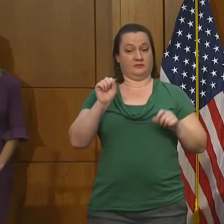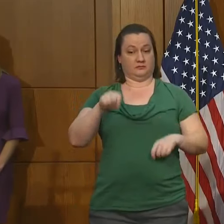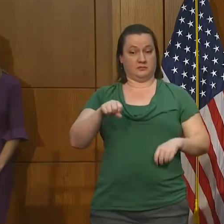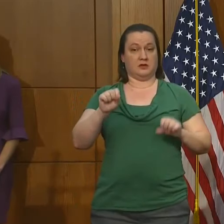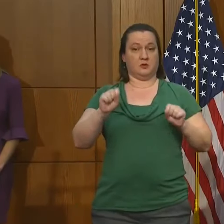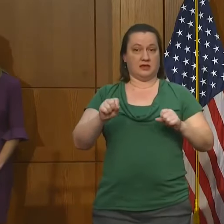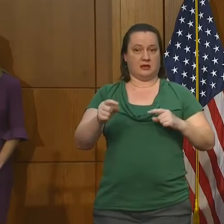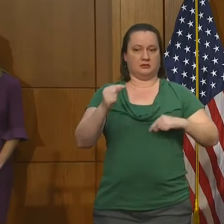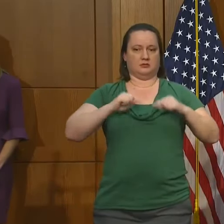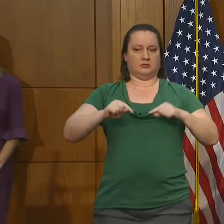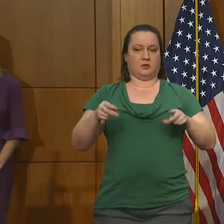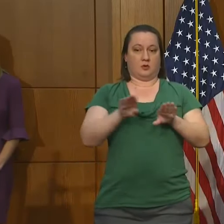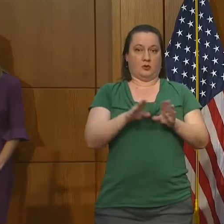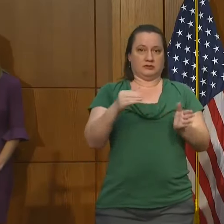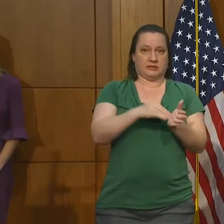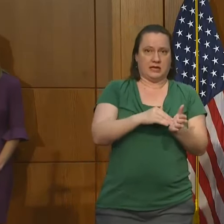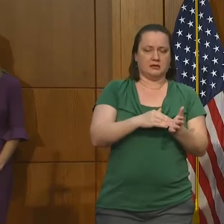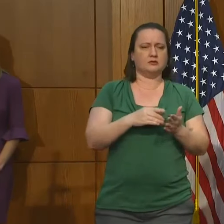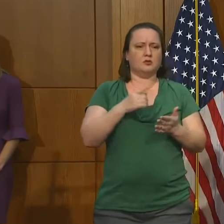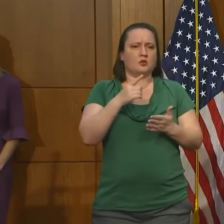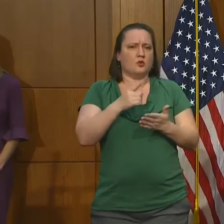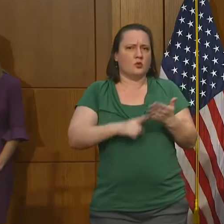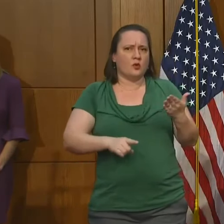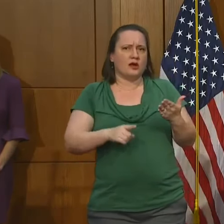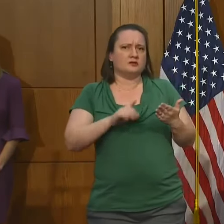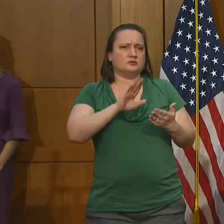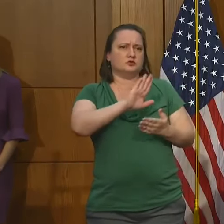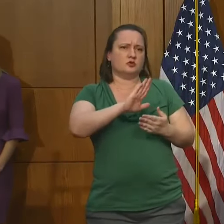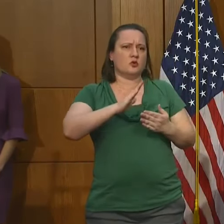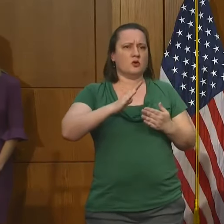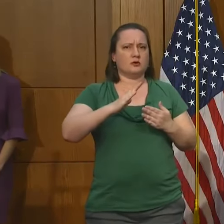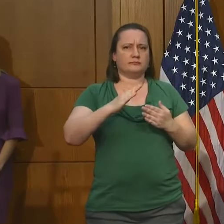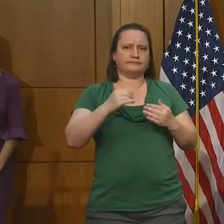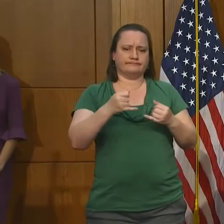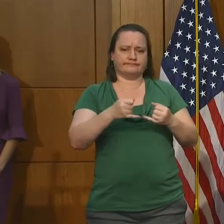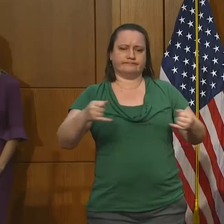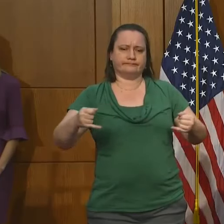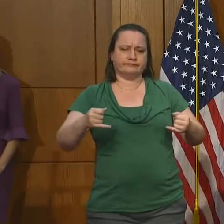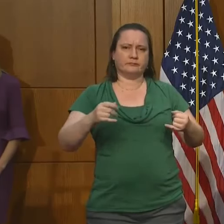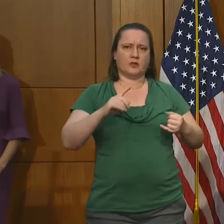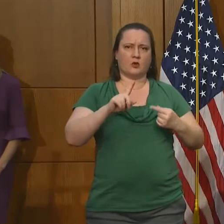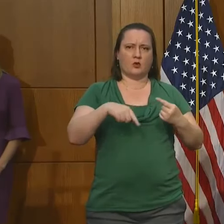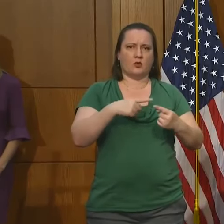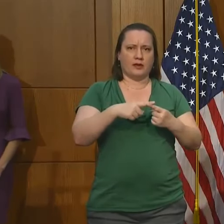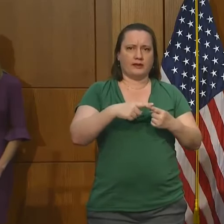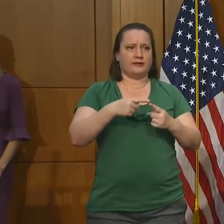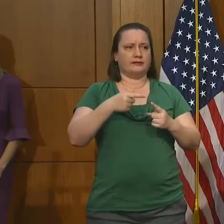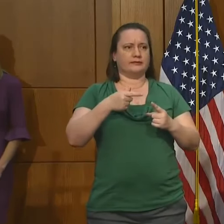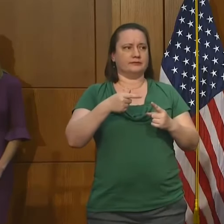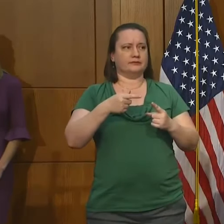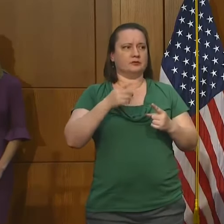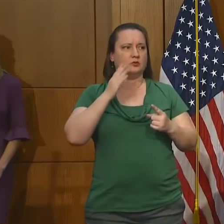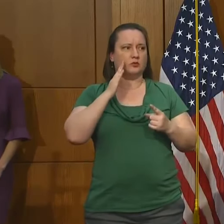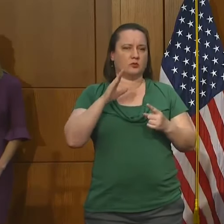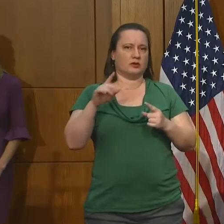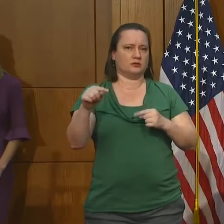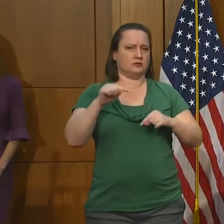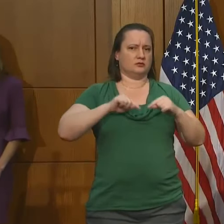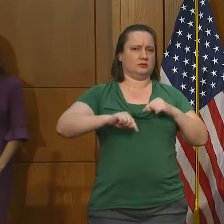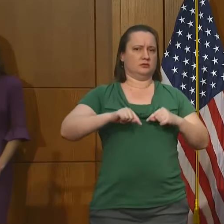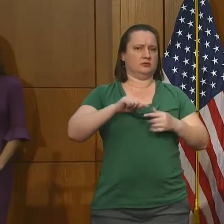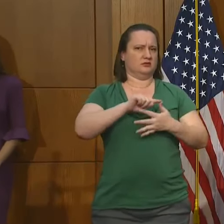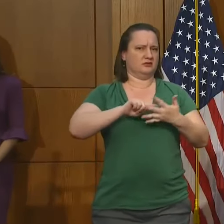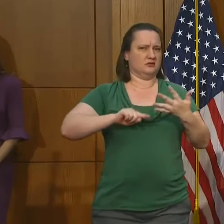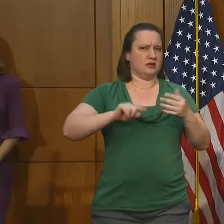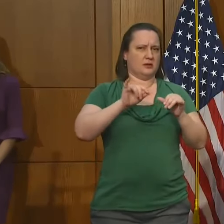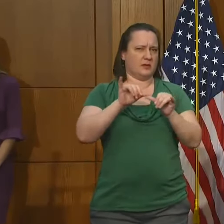hits X, that we will look at reinstituting the restrictions? And then I know part of it for Dr. Remley, if she's somewhere in here,